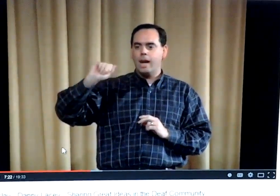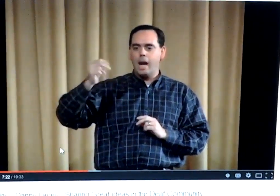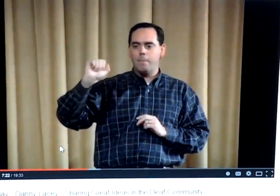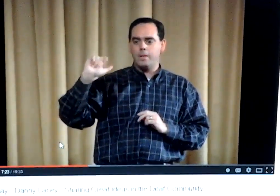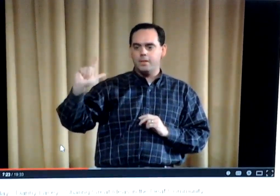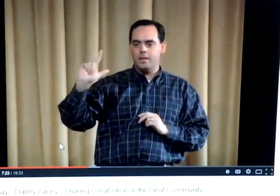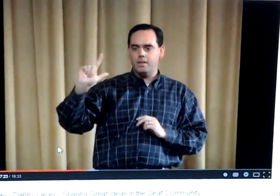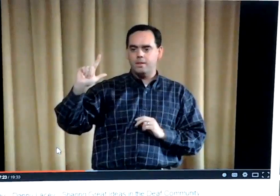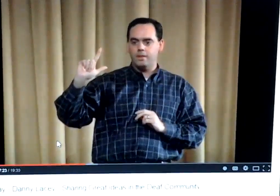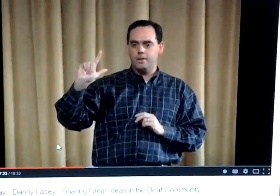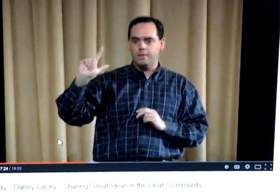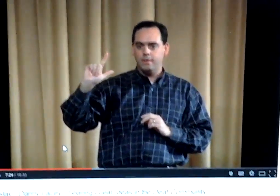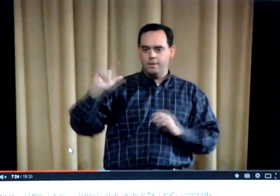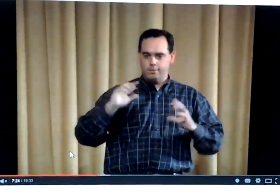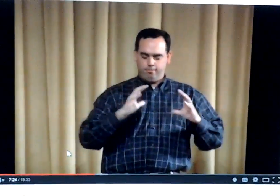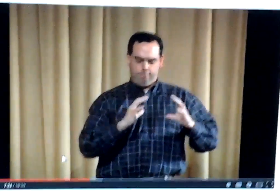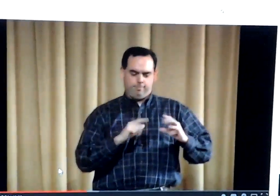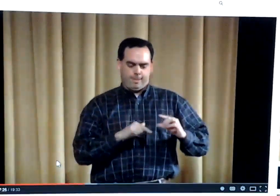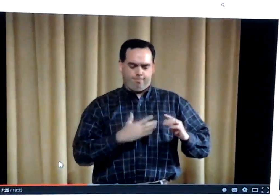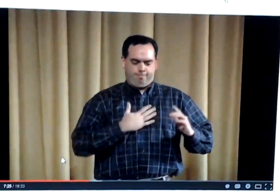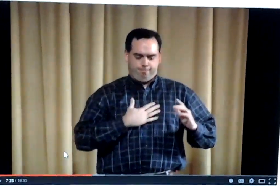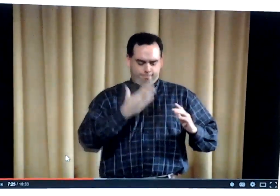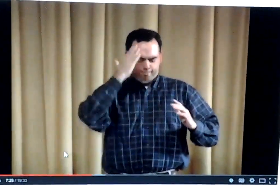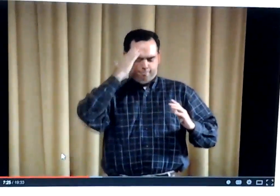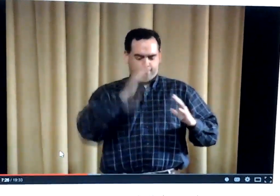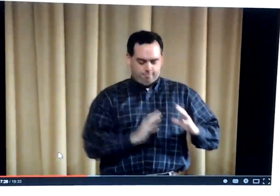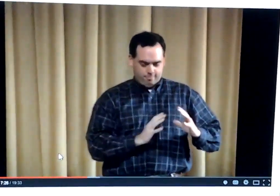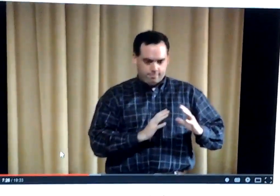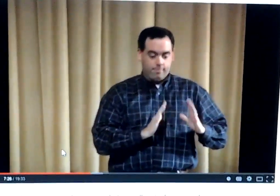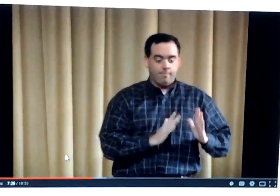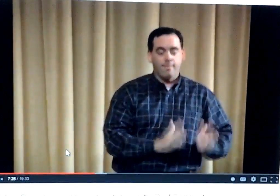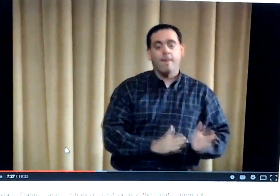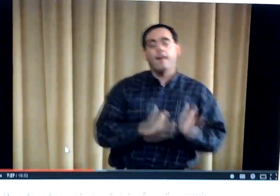And you have unique, so that your knowledge in that is unique.